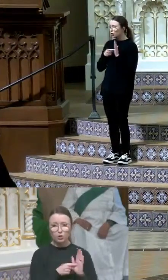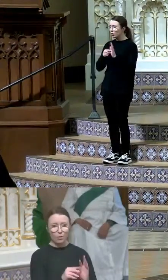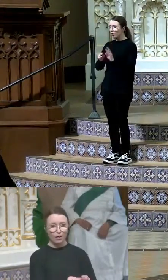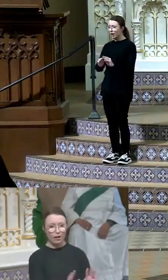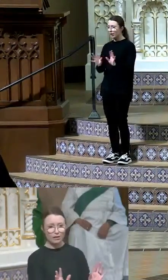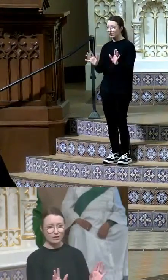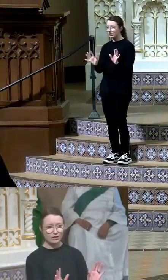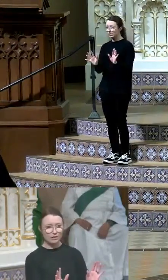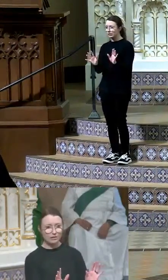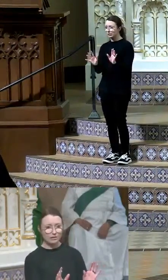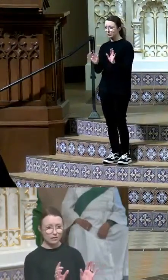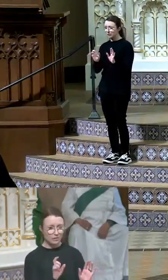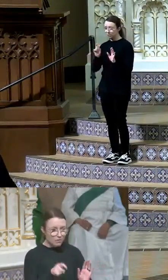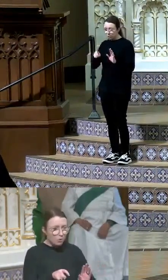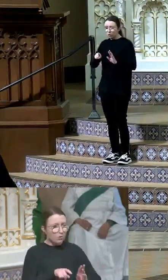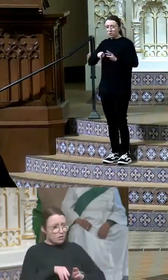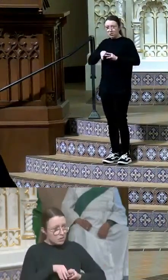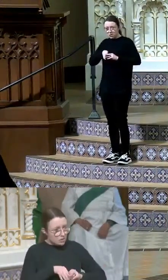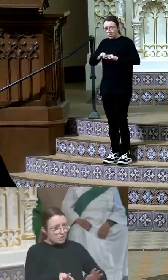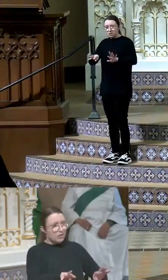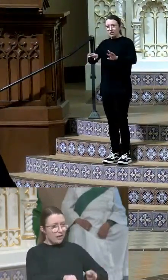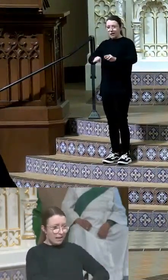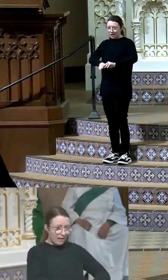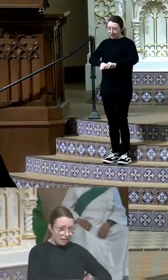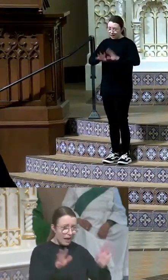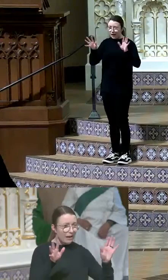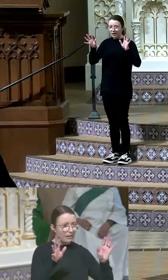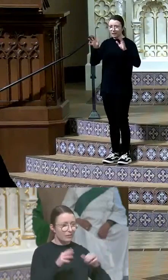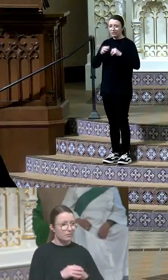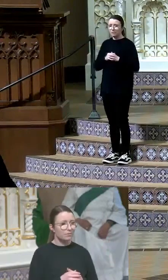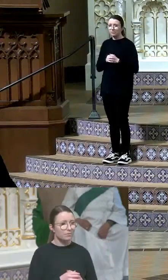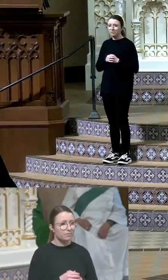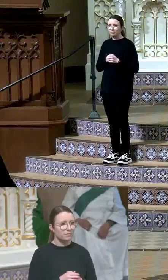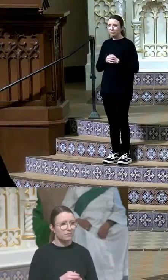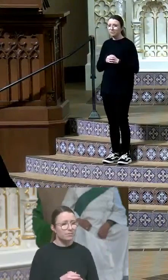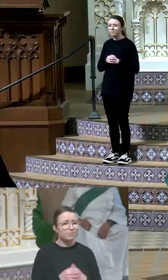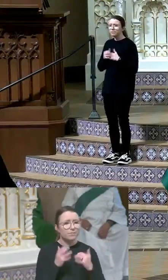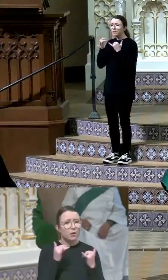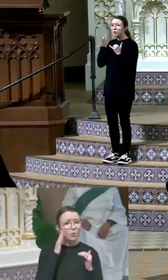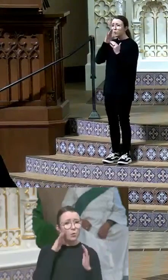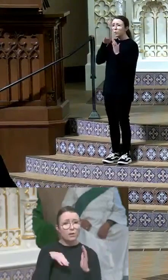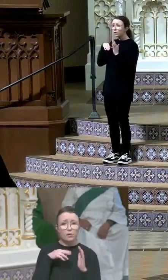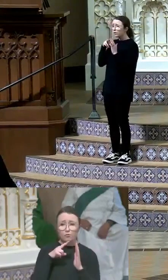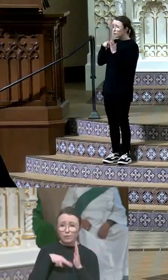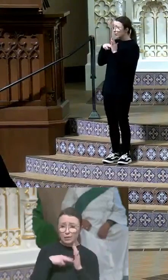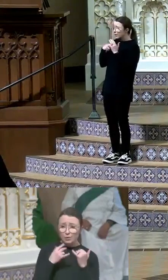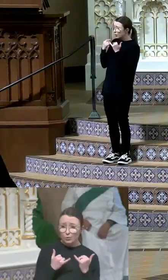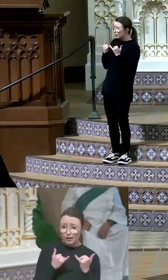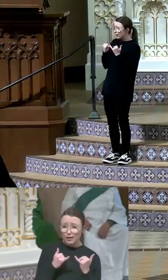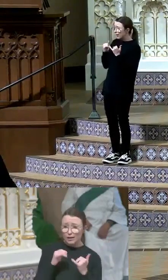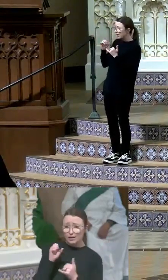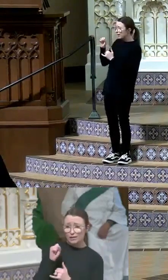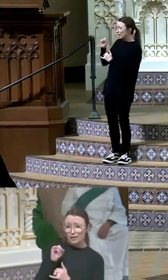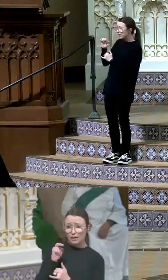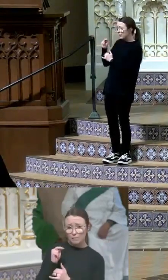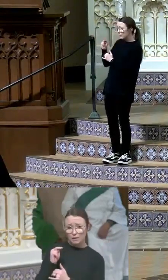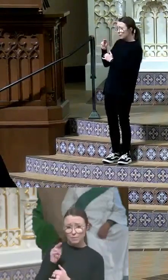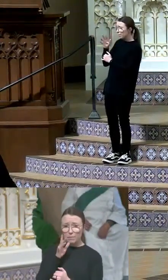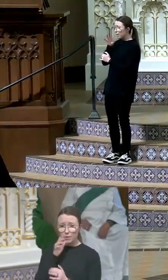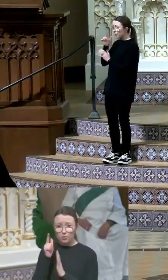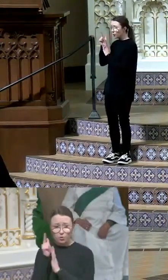Simon's mother-in-law, afflicted with the fevers of apathy or